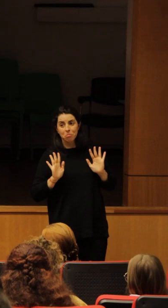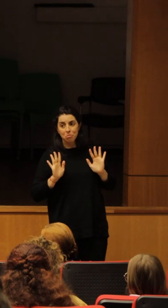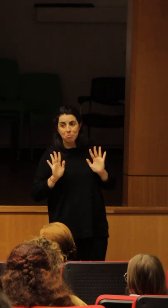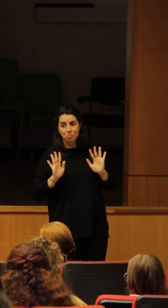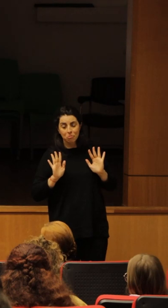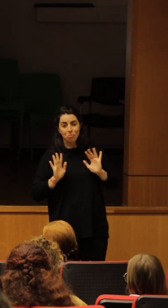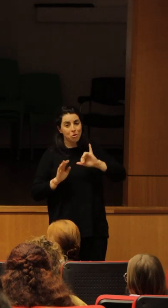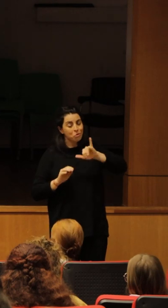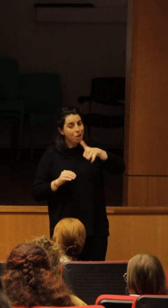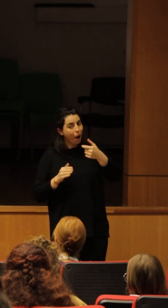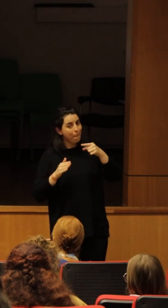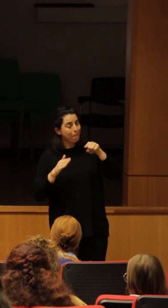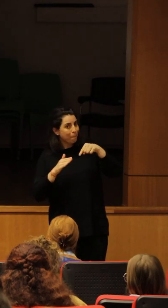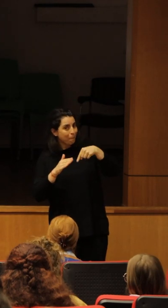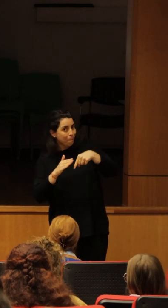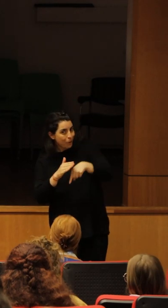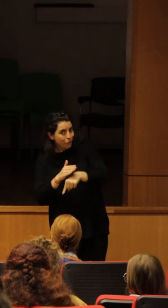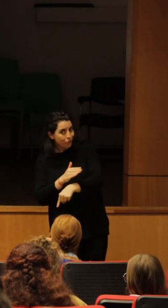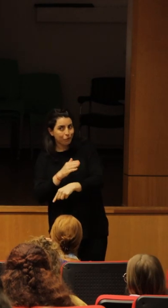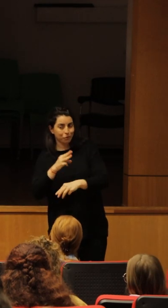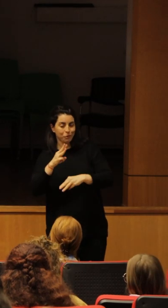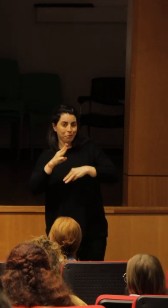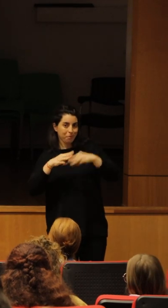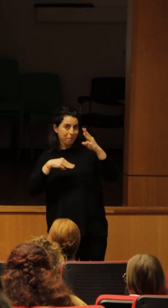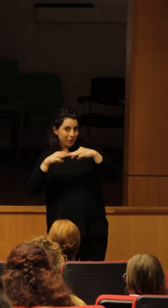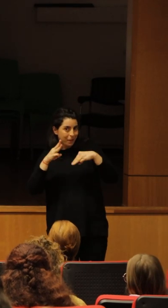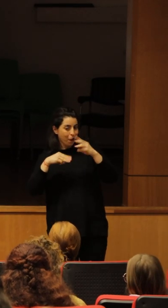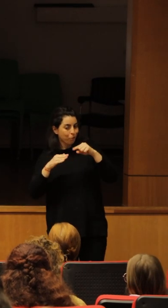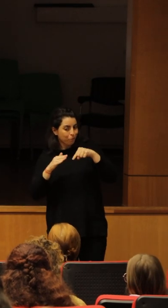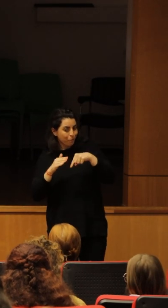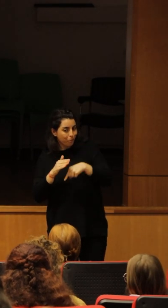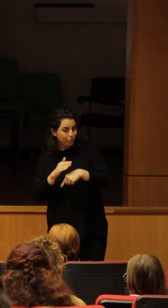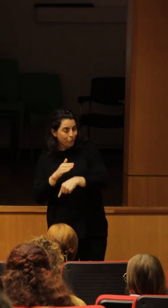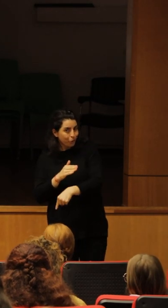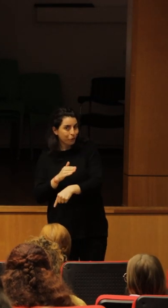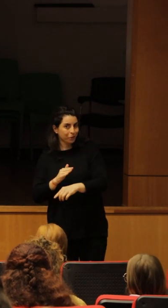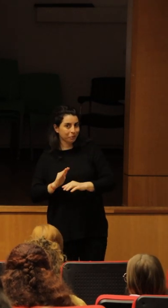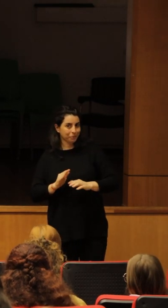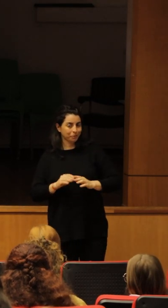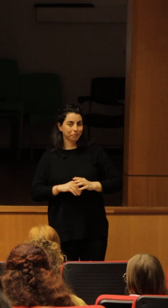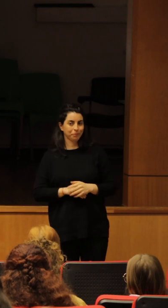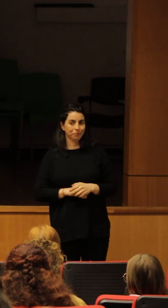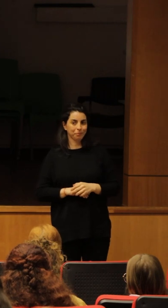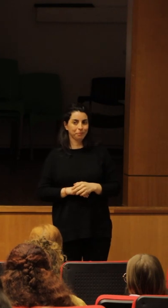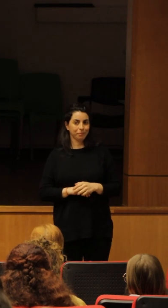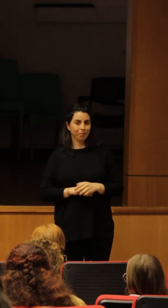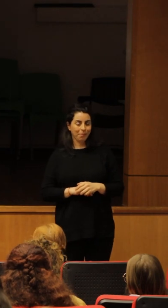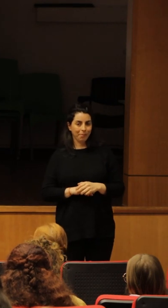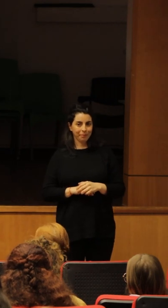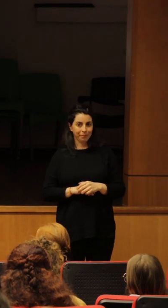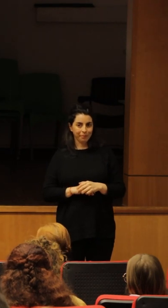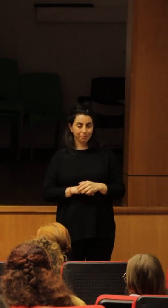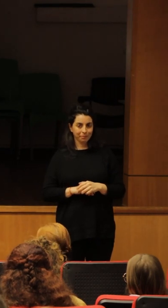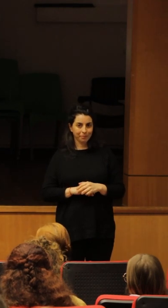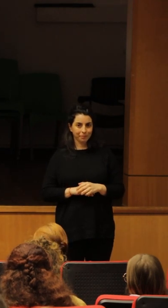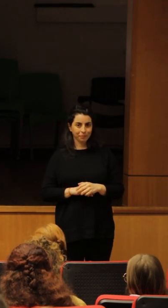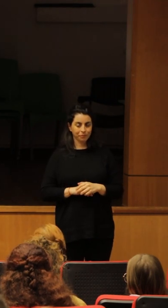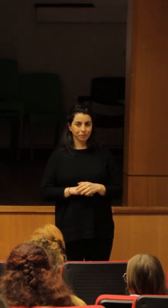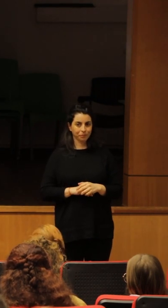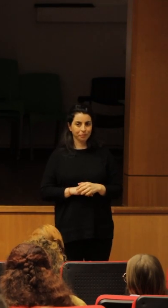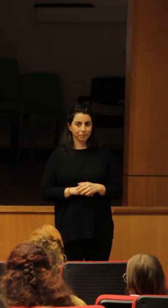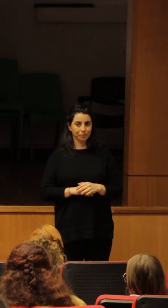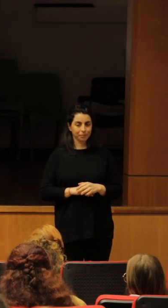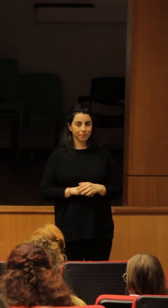en tema entonces. Anything that might help you to get there. Y bueno, vamos a ver cómo hacemos. Oh, anybody. Sí, sí. It could be anything